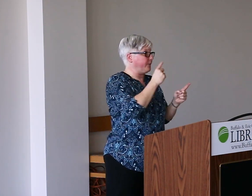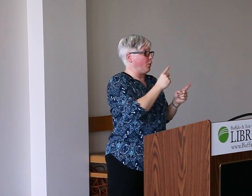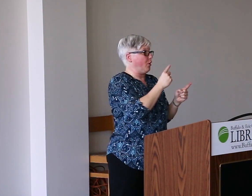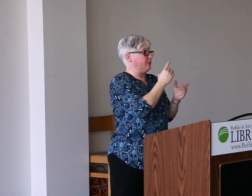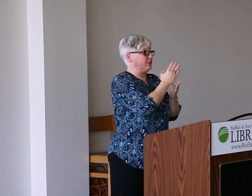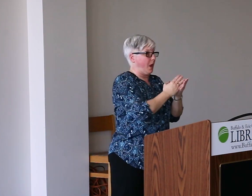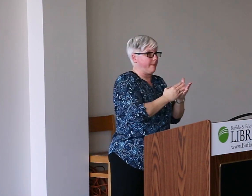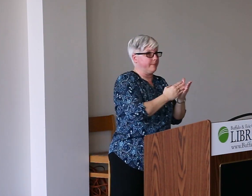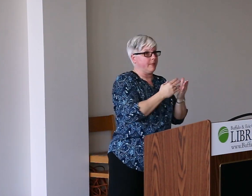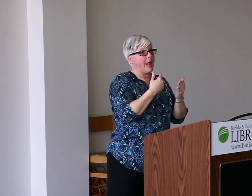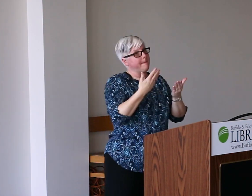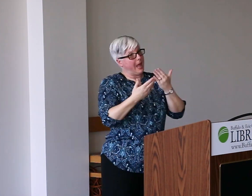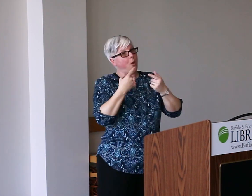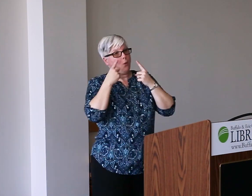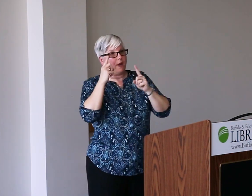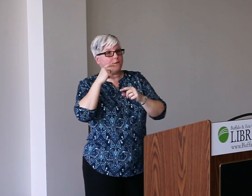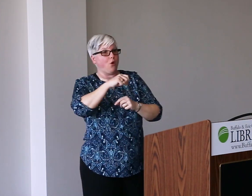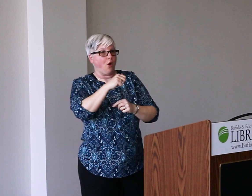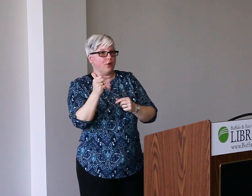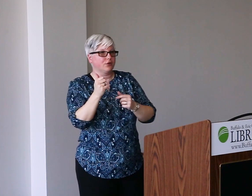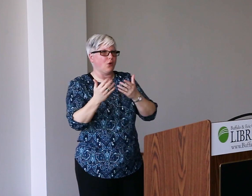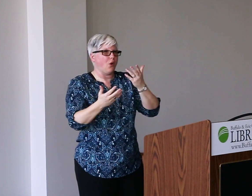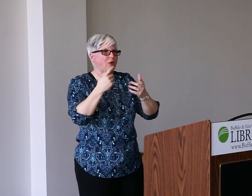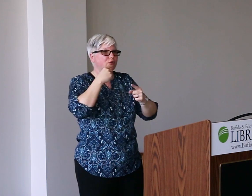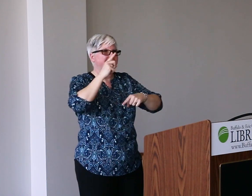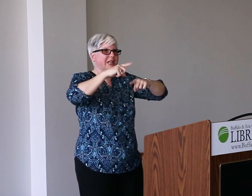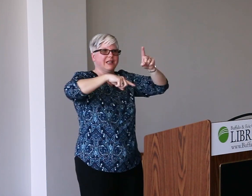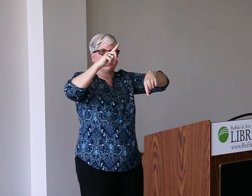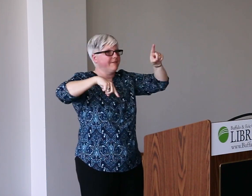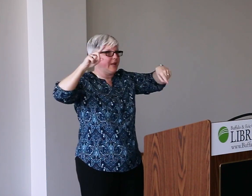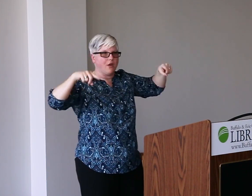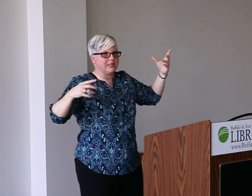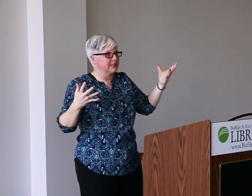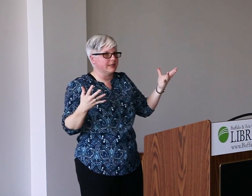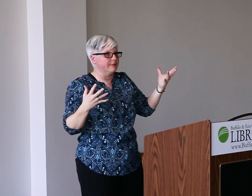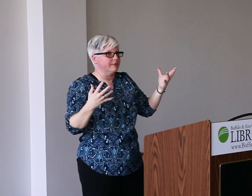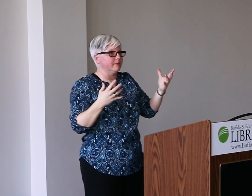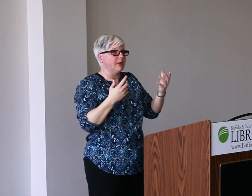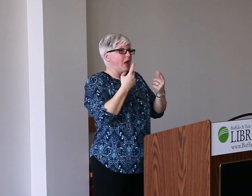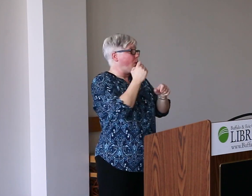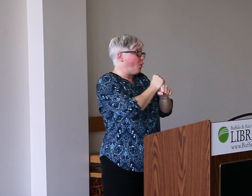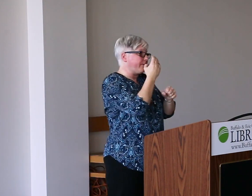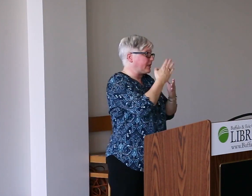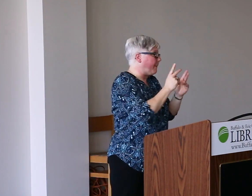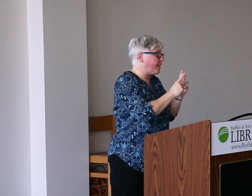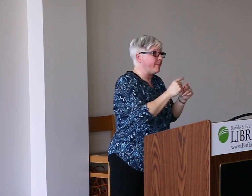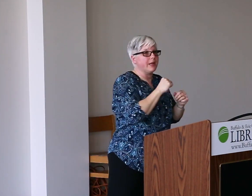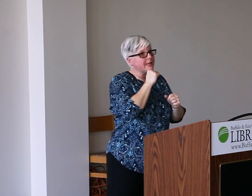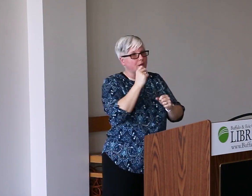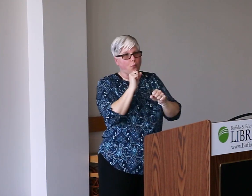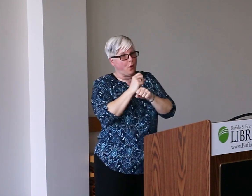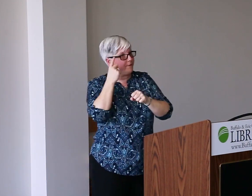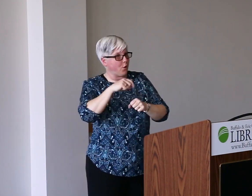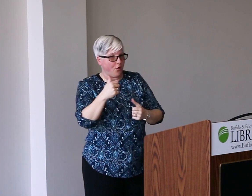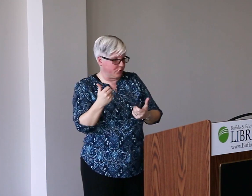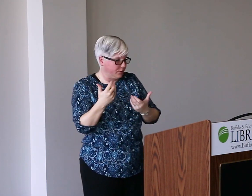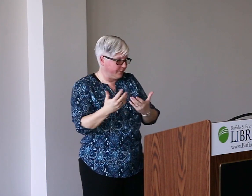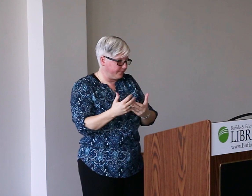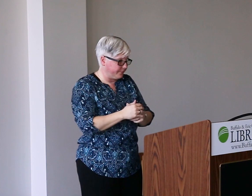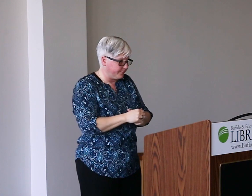And it might not work for some, it might work for others, it varies. It might work for some people, it might not work for